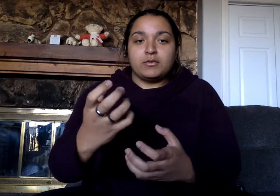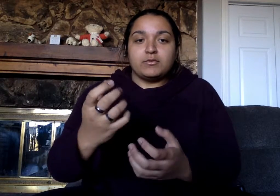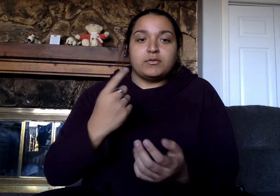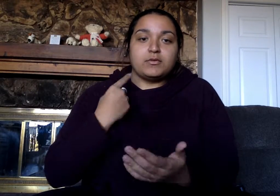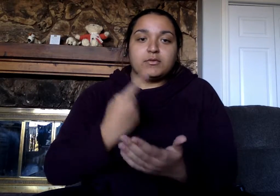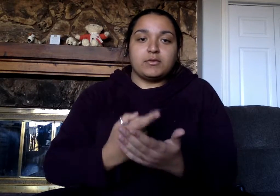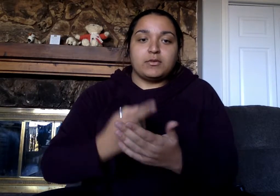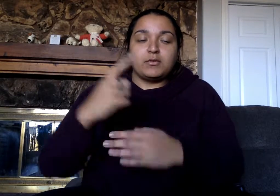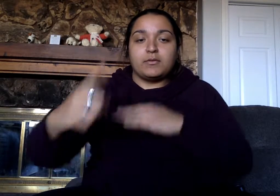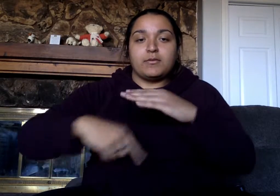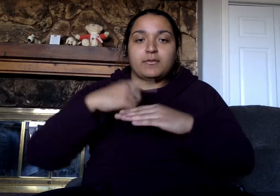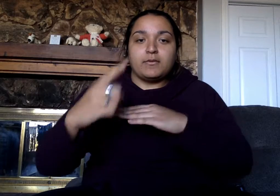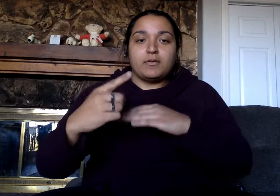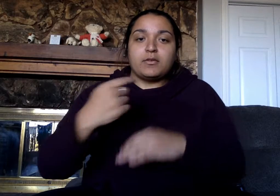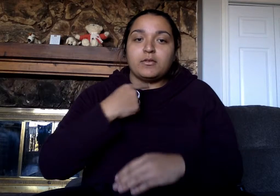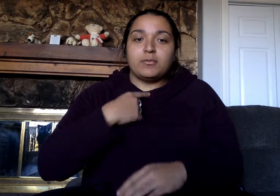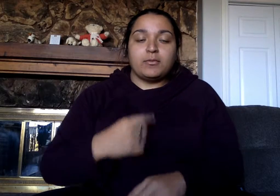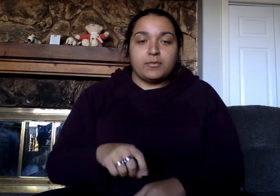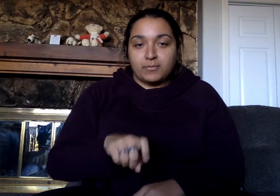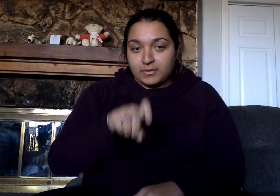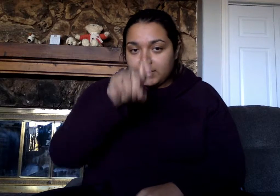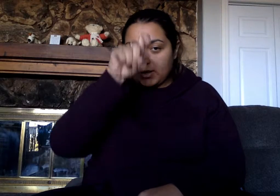popped up. This one's $1,200 for 8 nights, and it